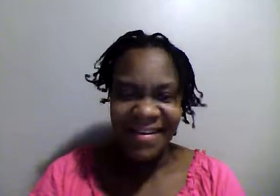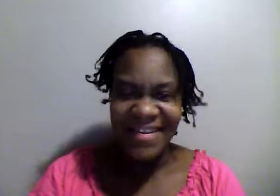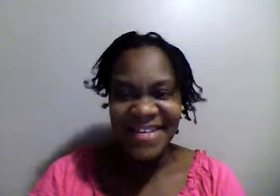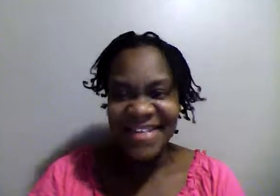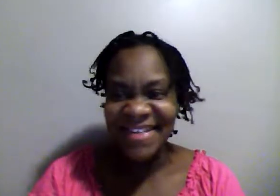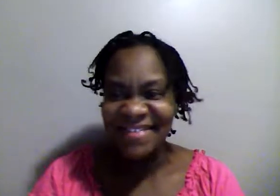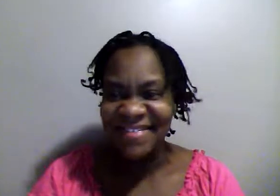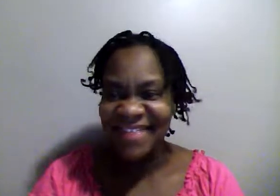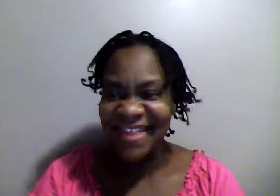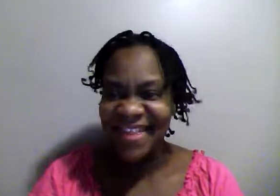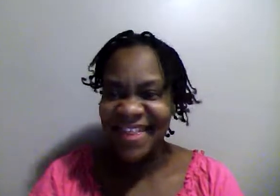Yes.